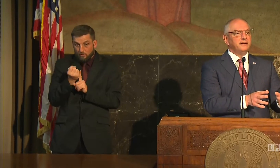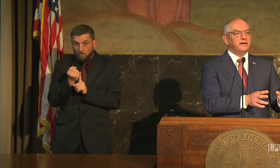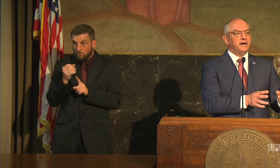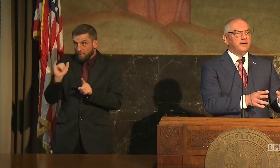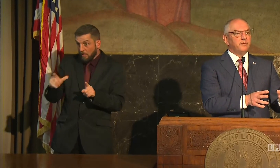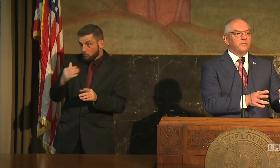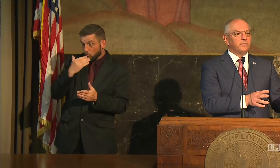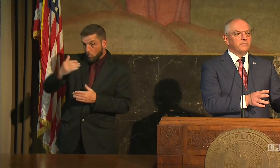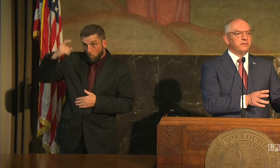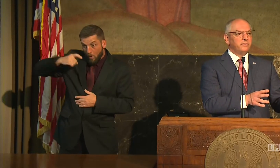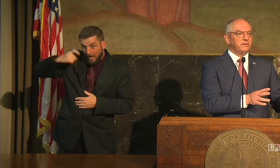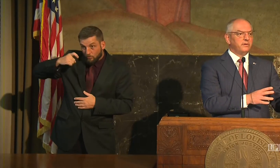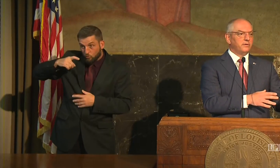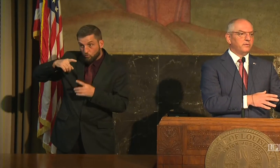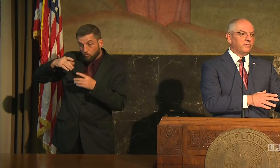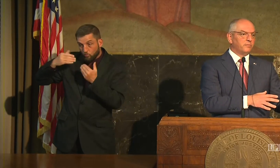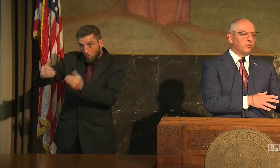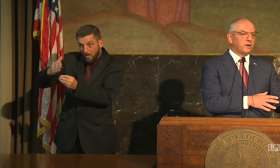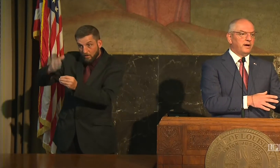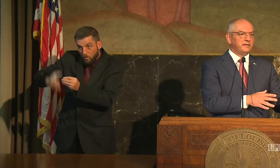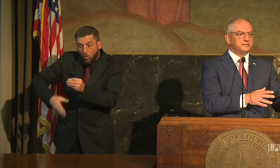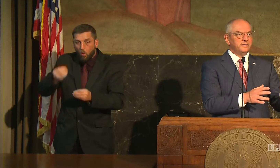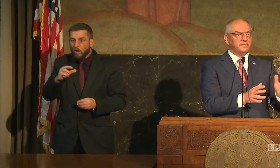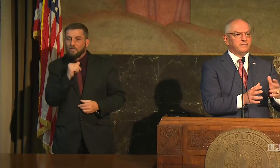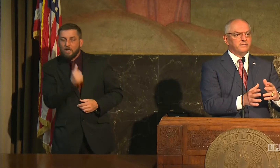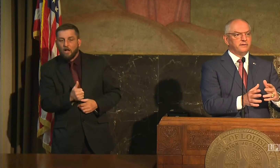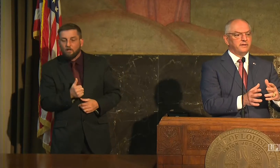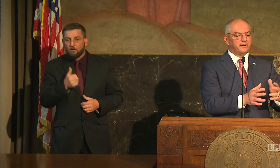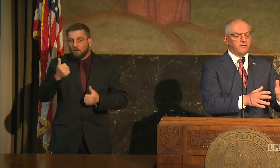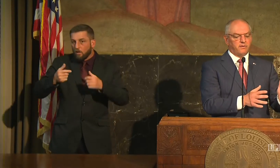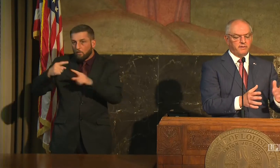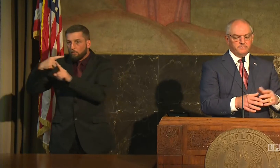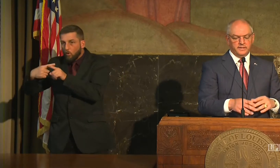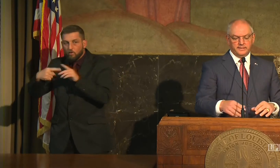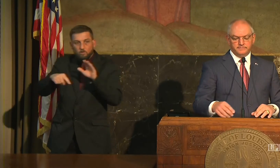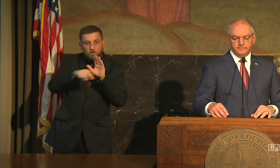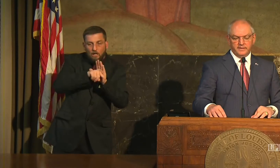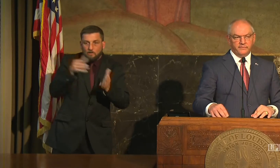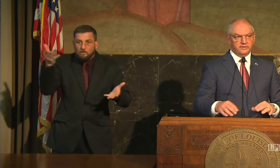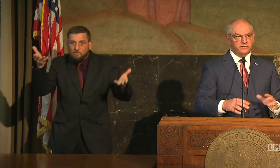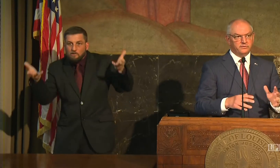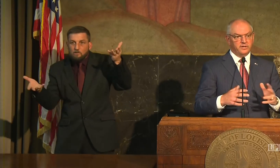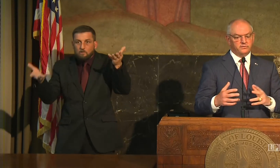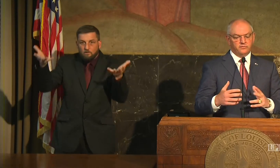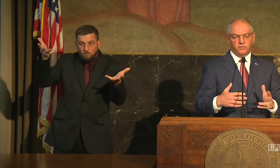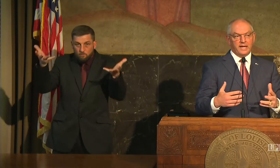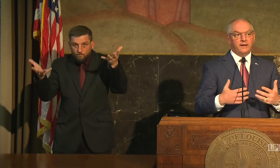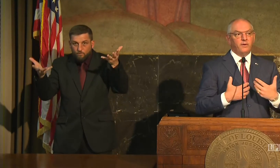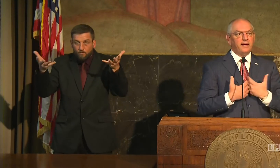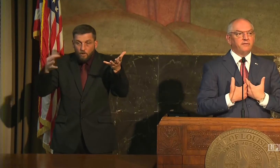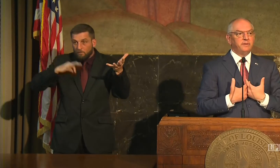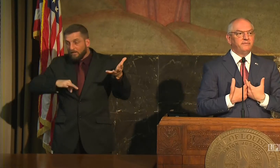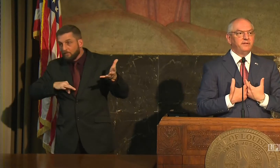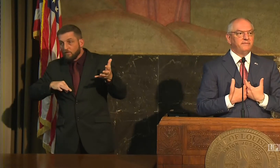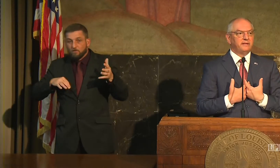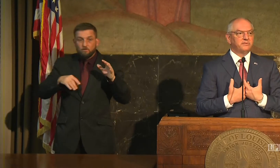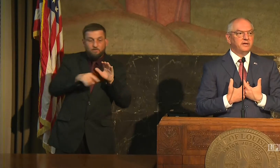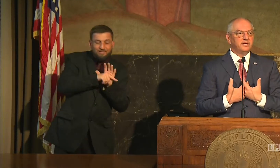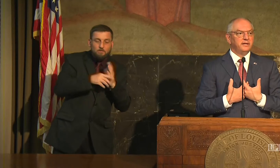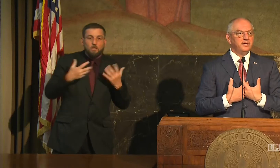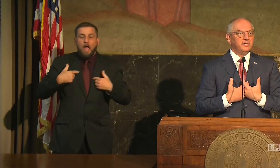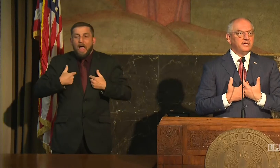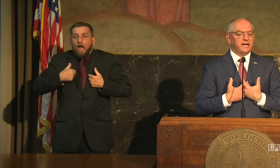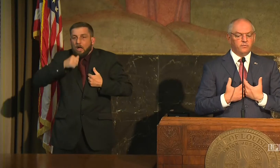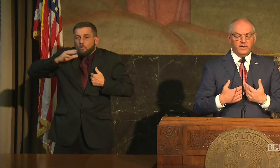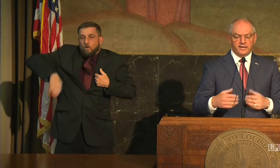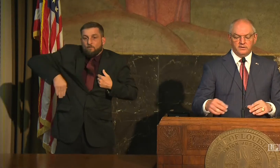not? Are there more cons than there are benefits and so forth? I don't have the benefit of that